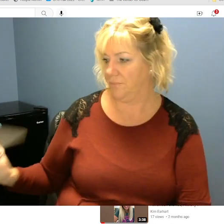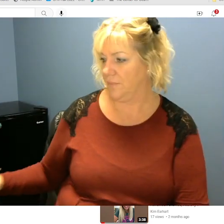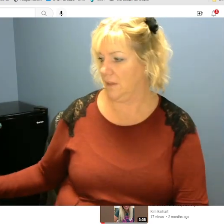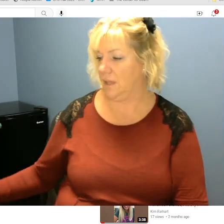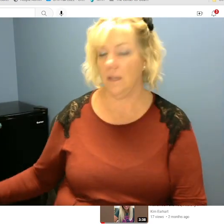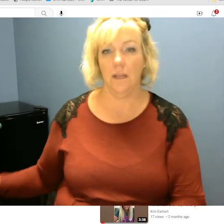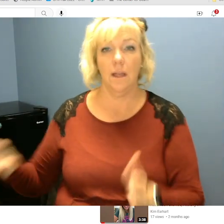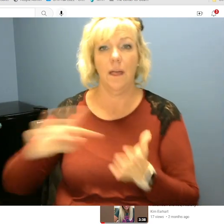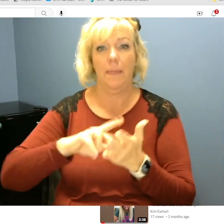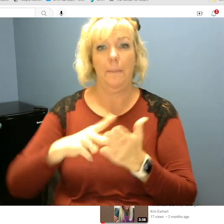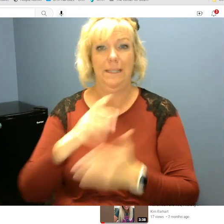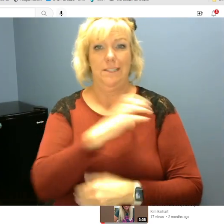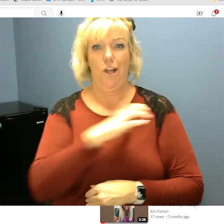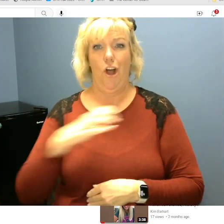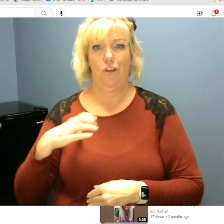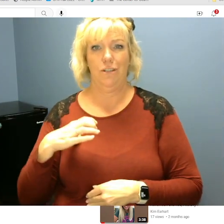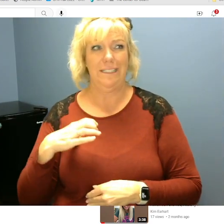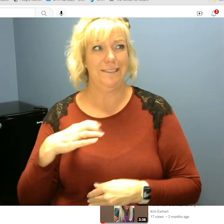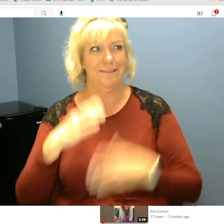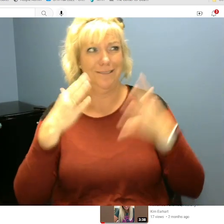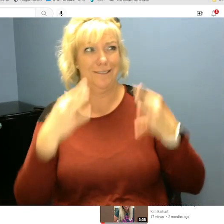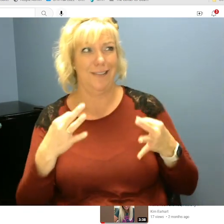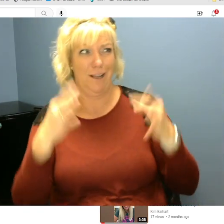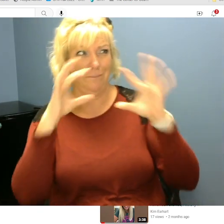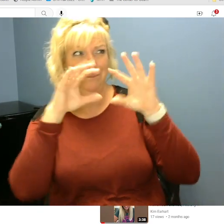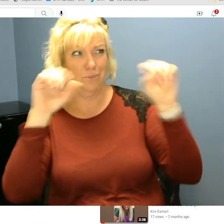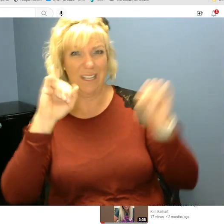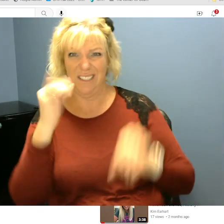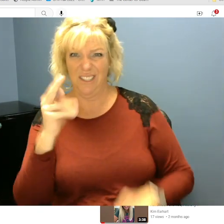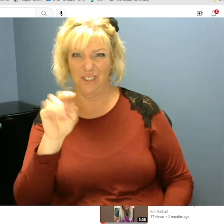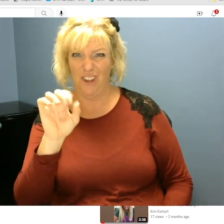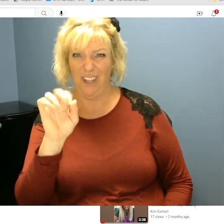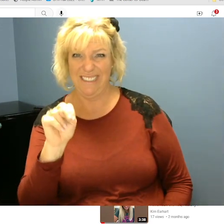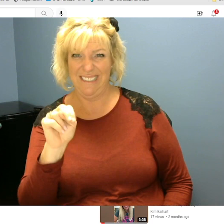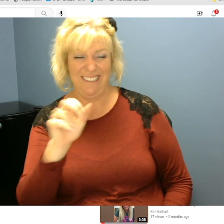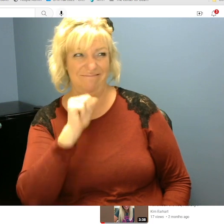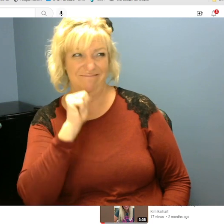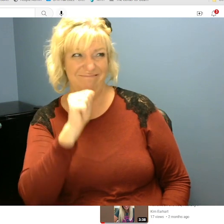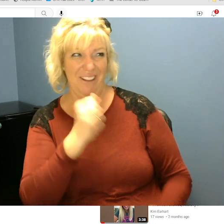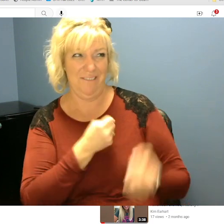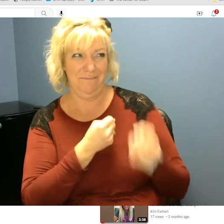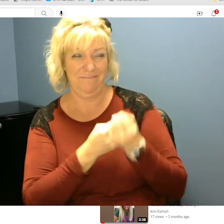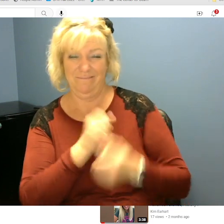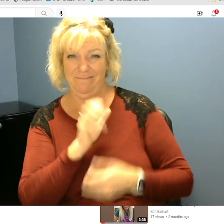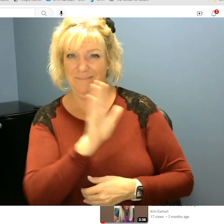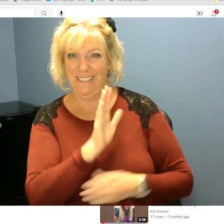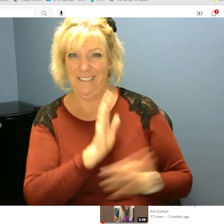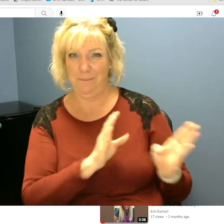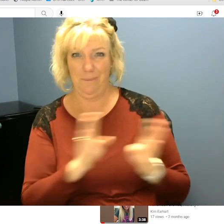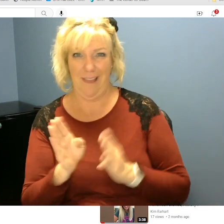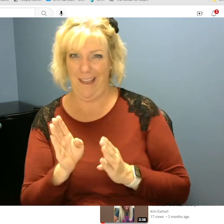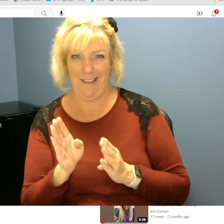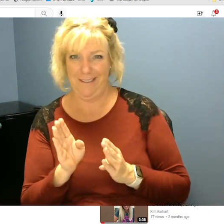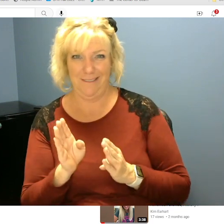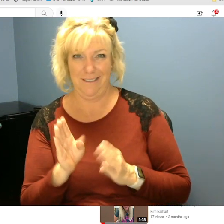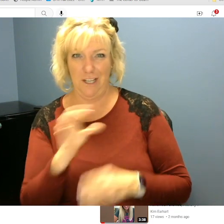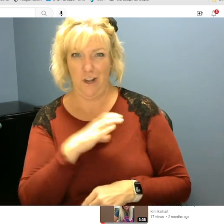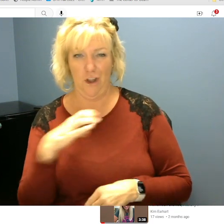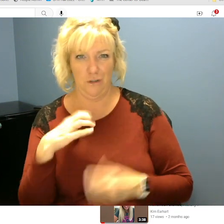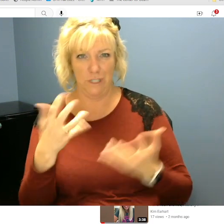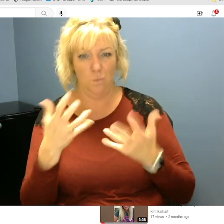over Reconstruction from President Johnson because um, President Johnson is not